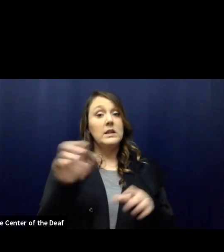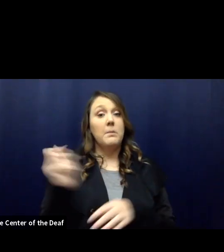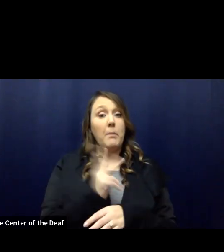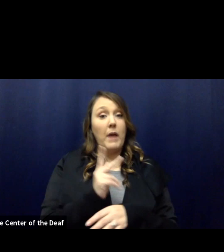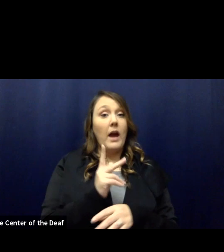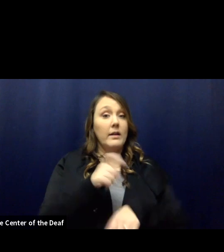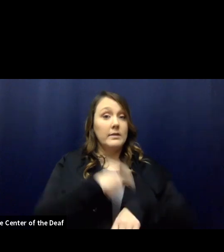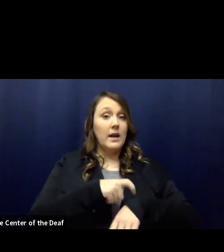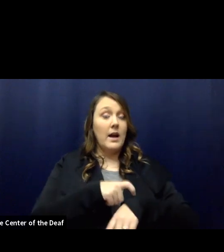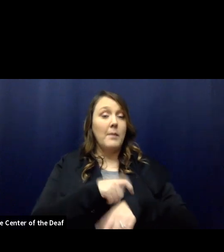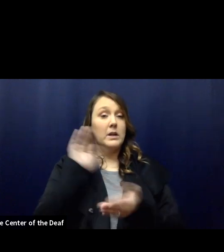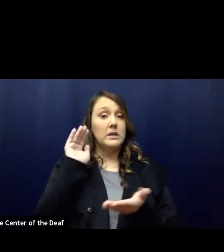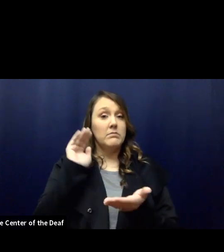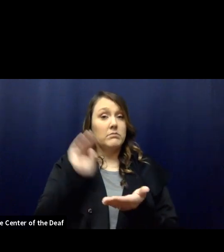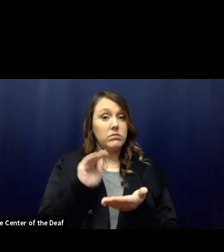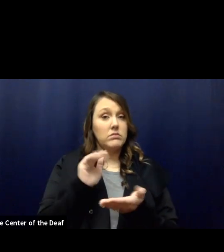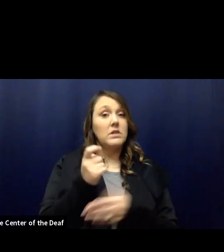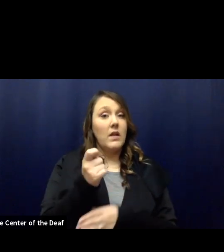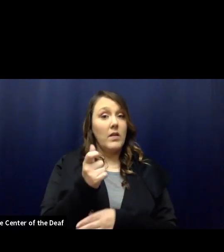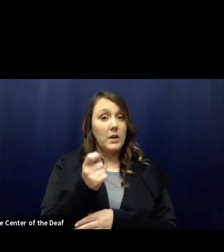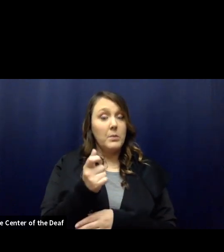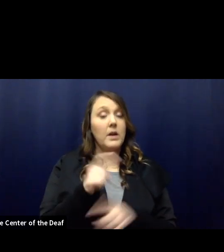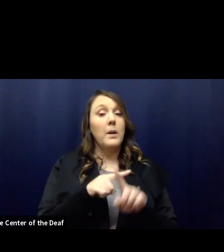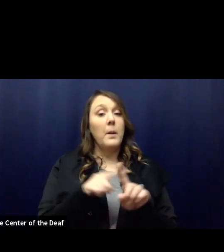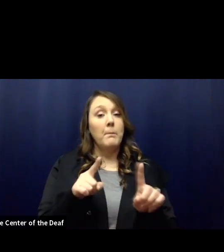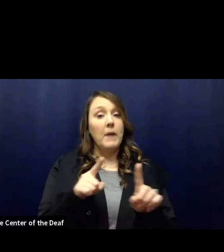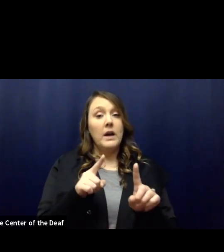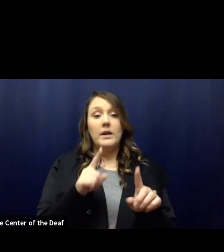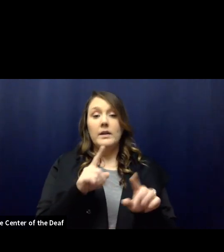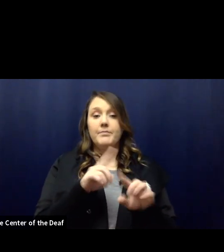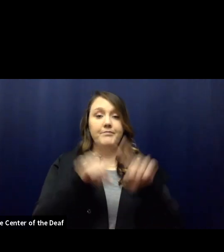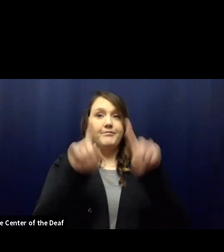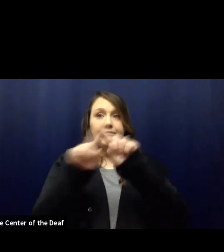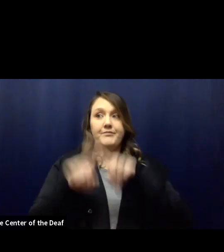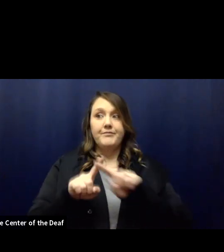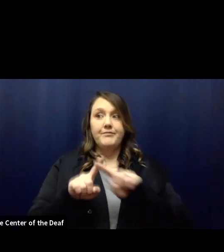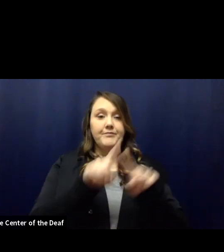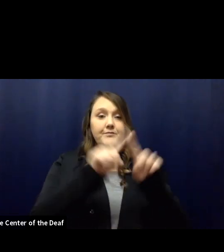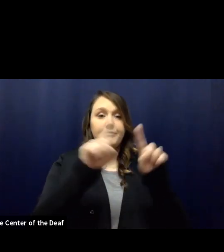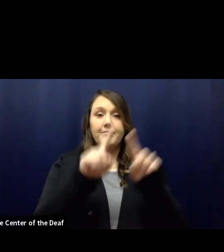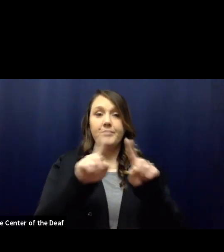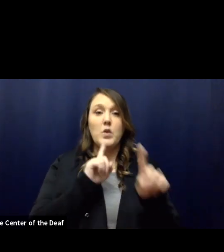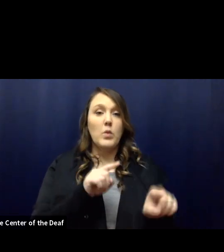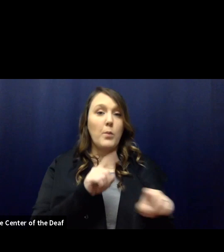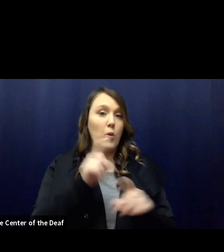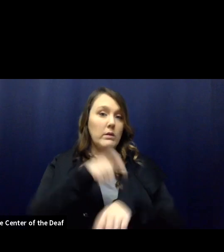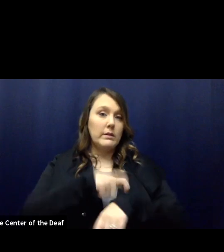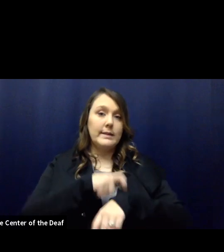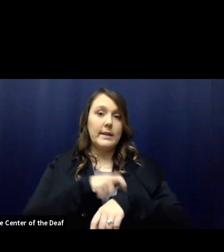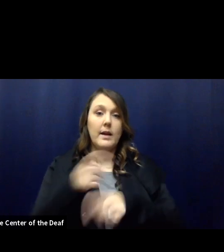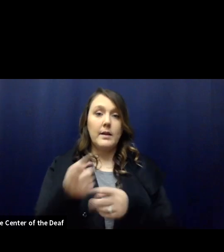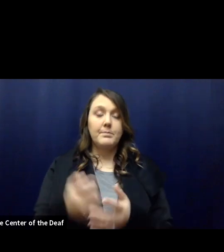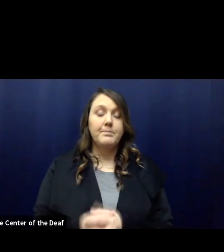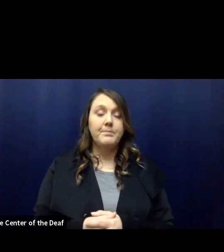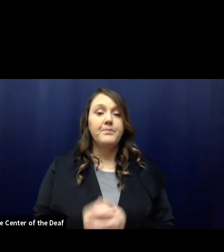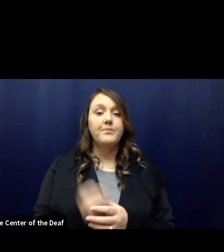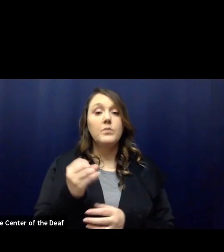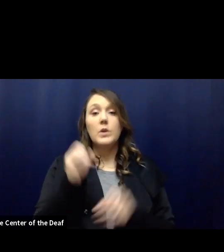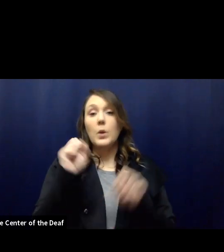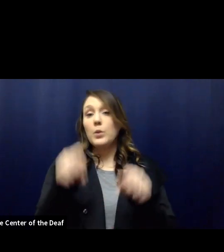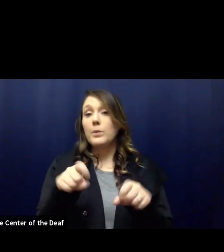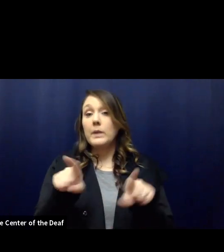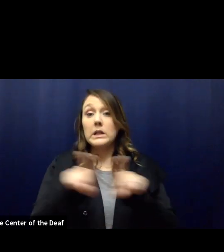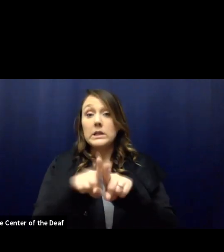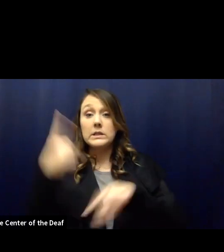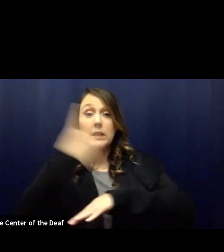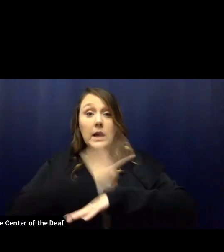but it is a very wide range of reporting timeframes that are coming in. So it can be from same day